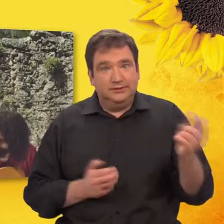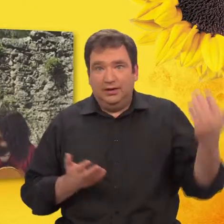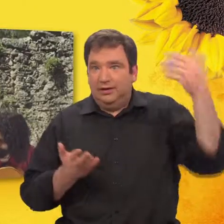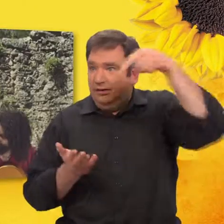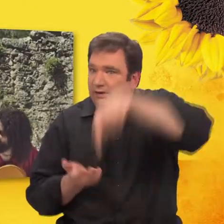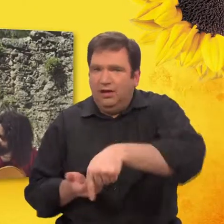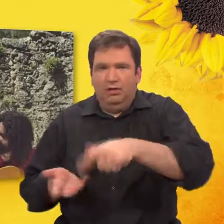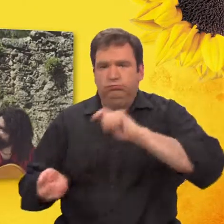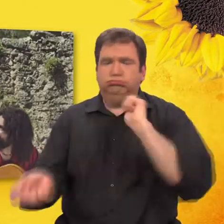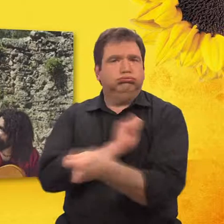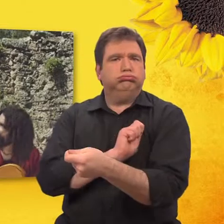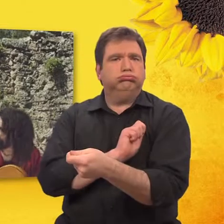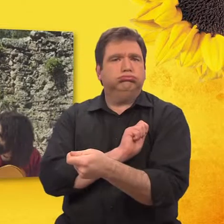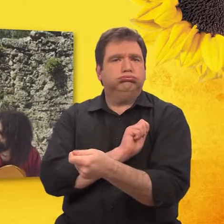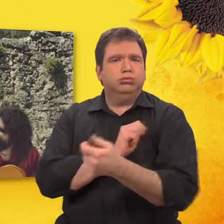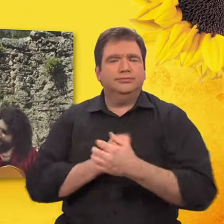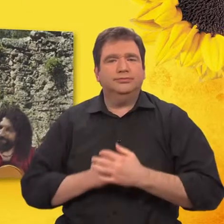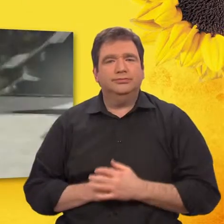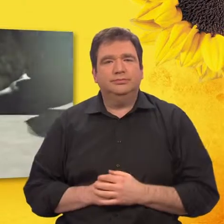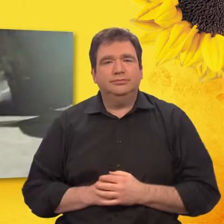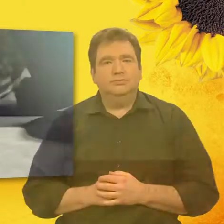With the arrival of Polyphemus.